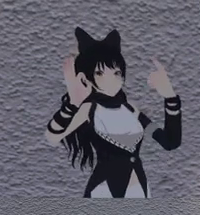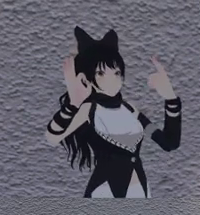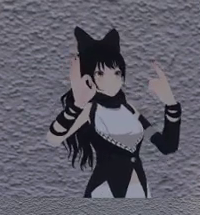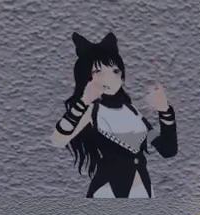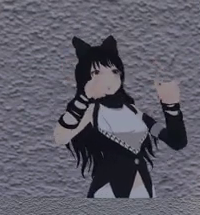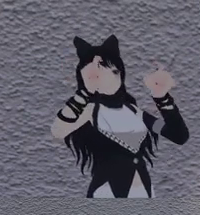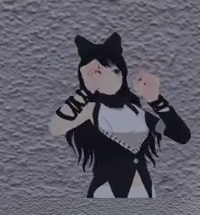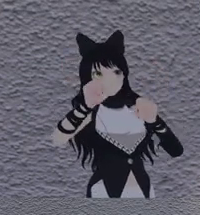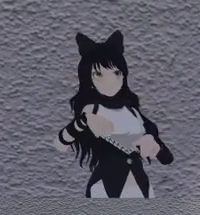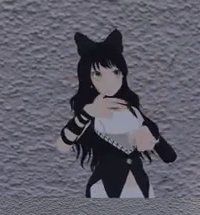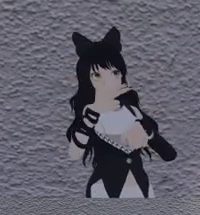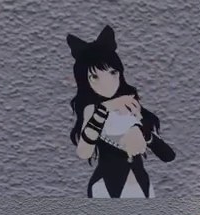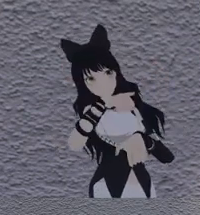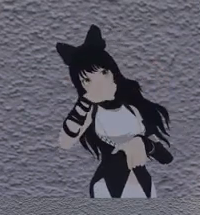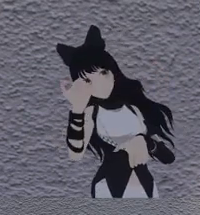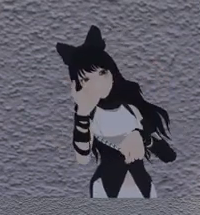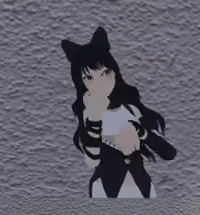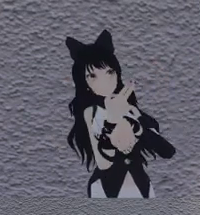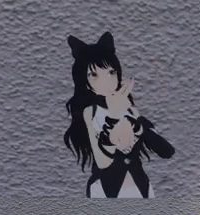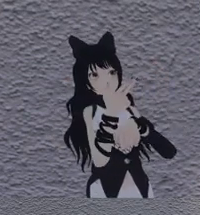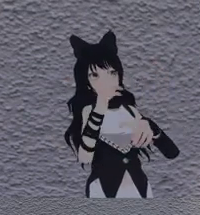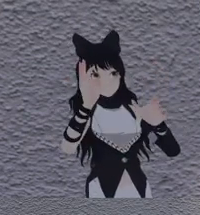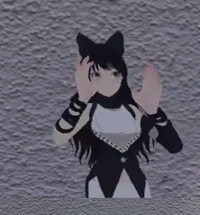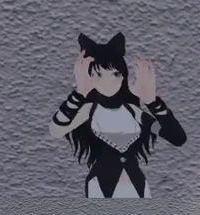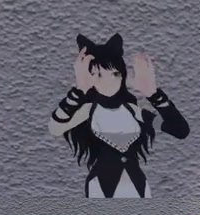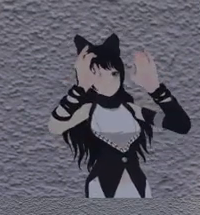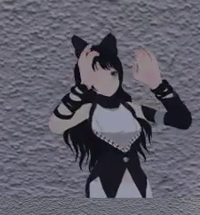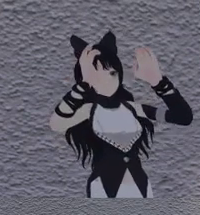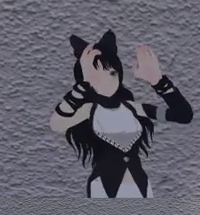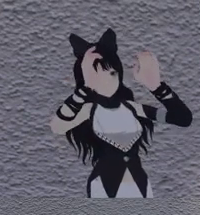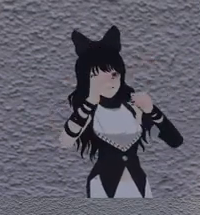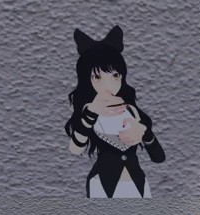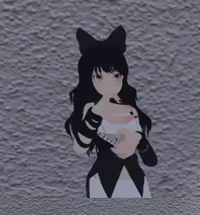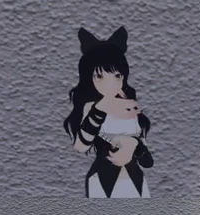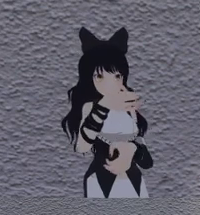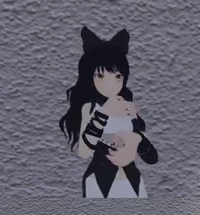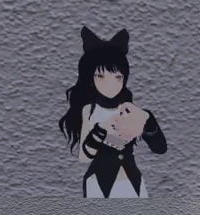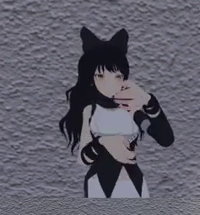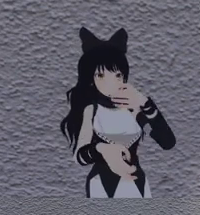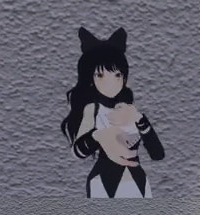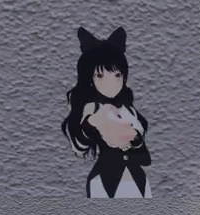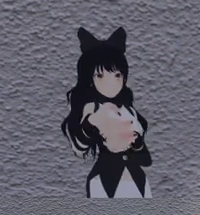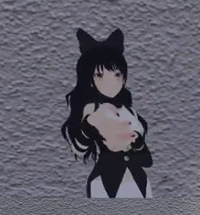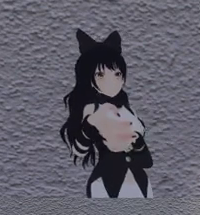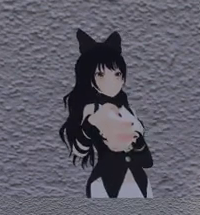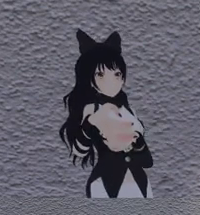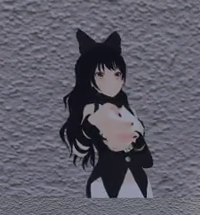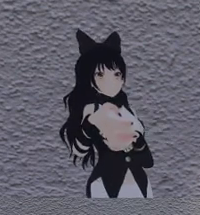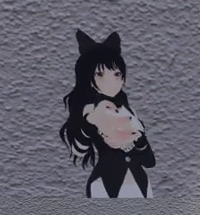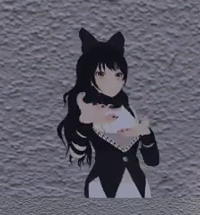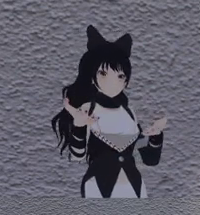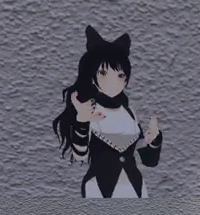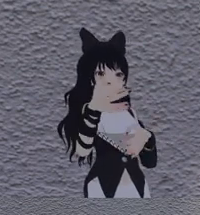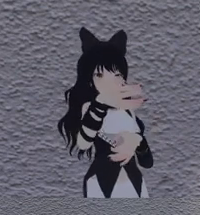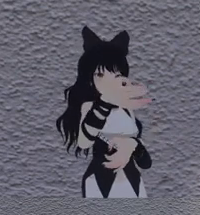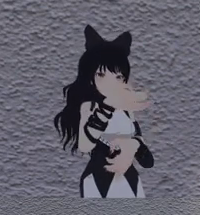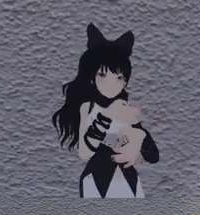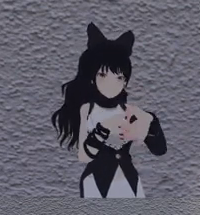hands, don't have it, you're going to use closed hands. Replace.